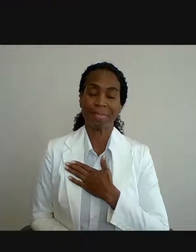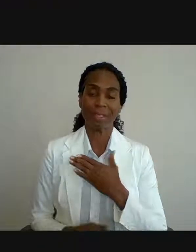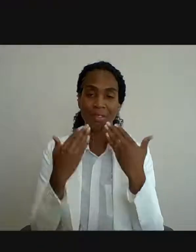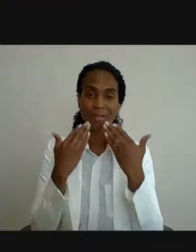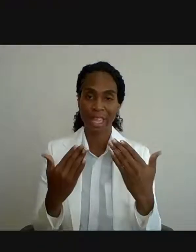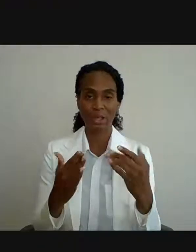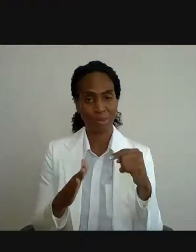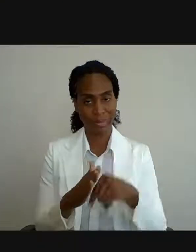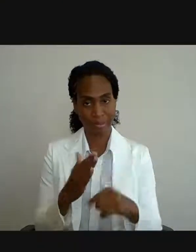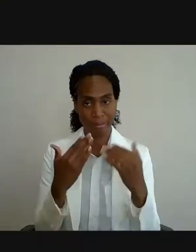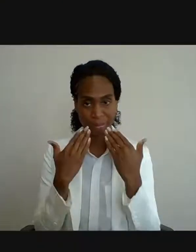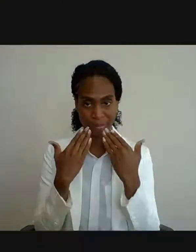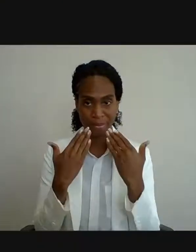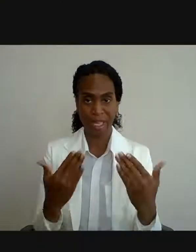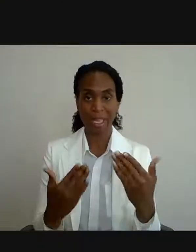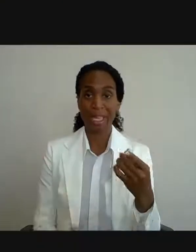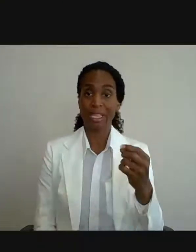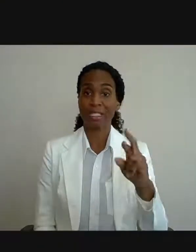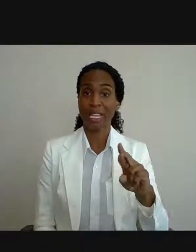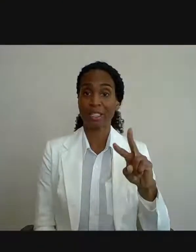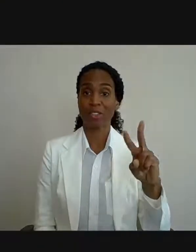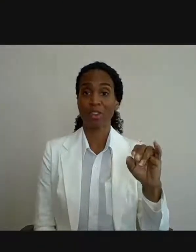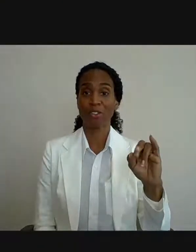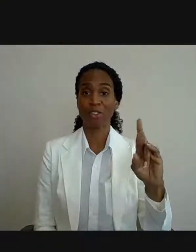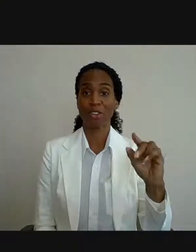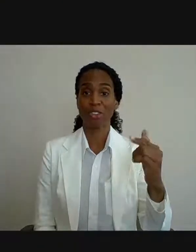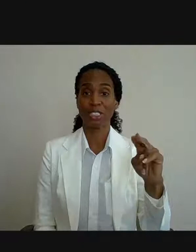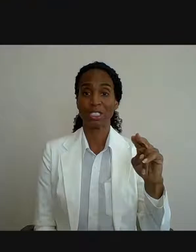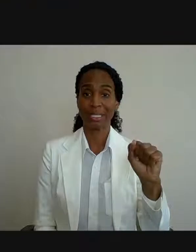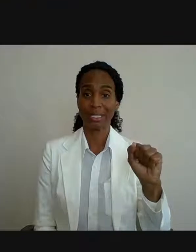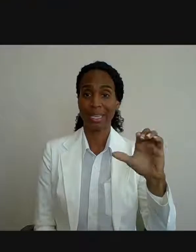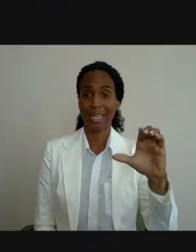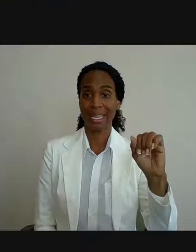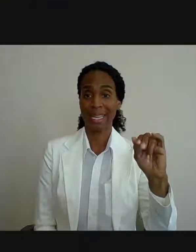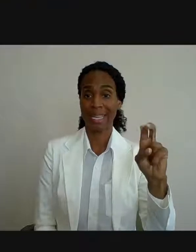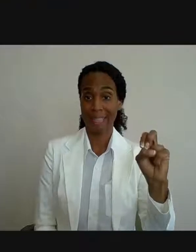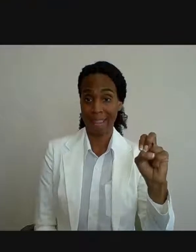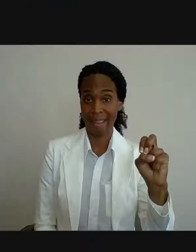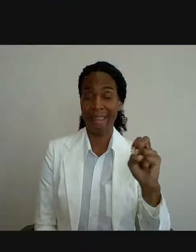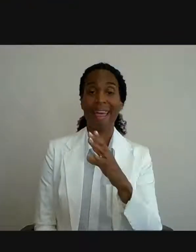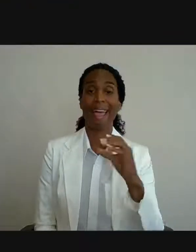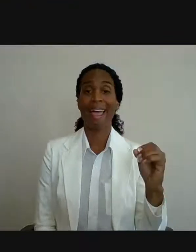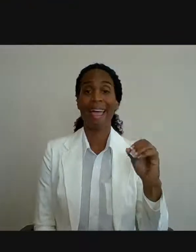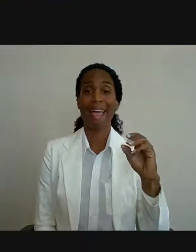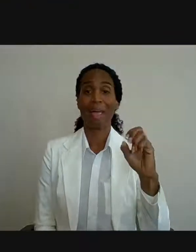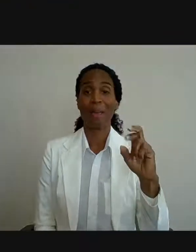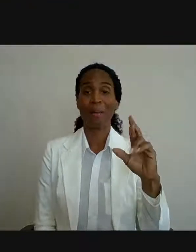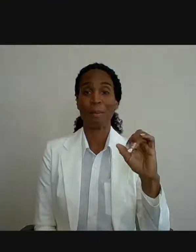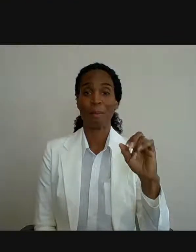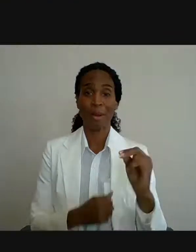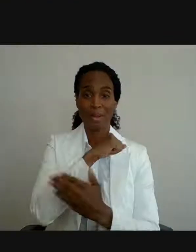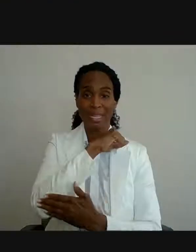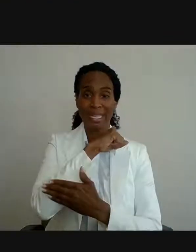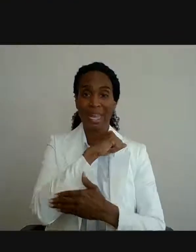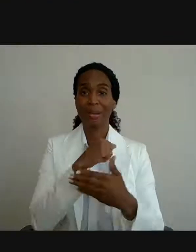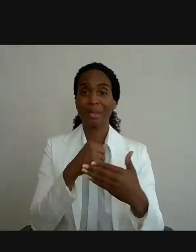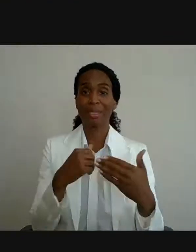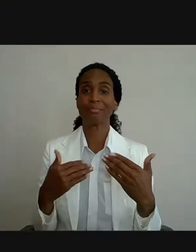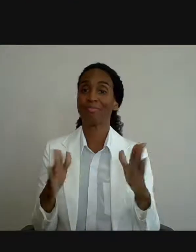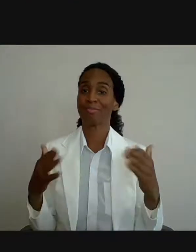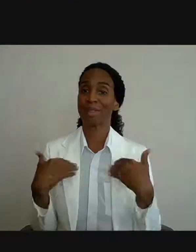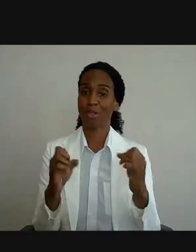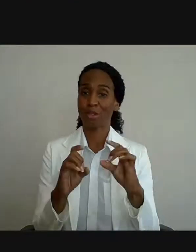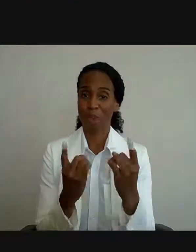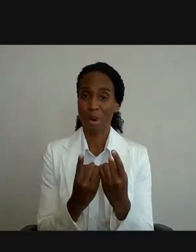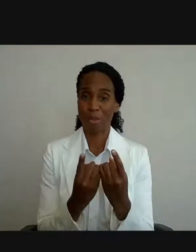thanks to Dr. Virginia Caine and the Marion County Public Health Department.